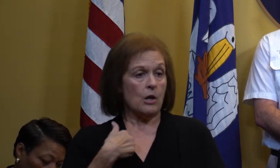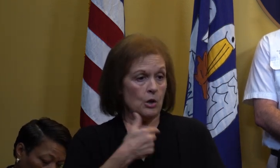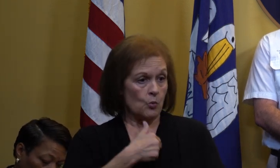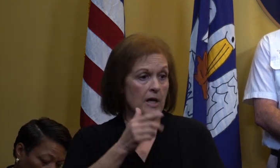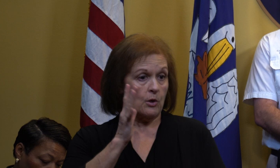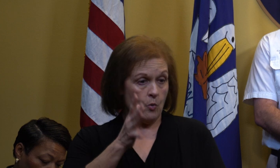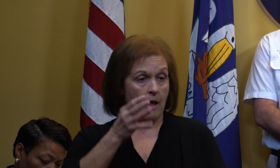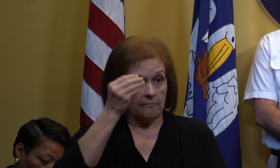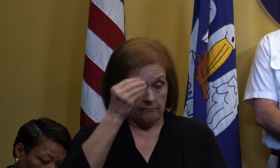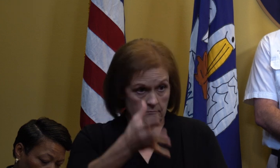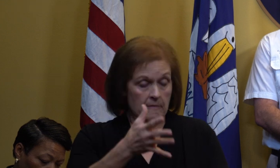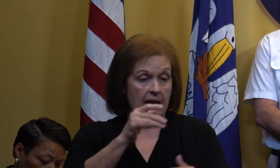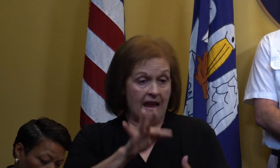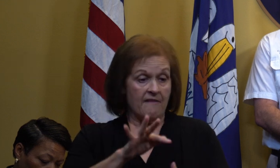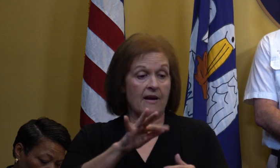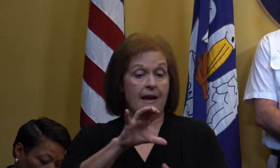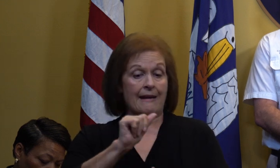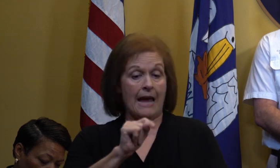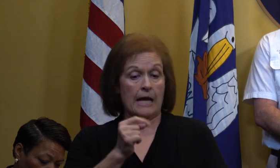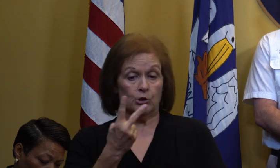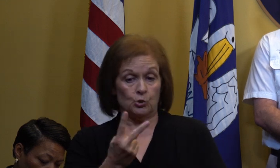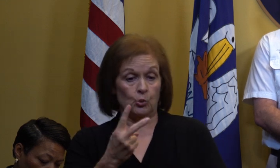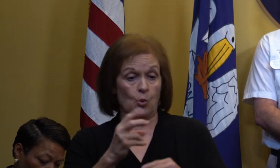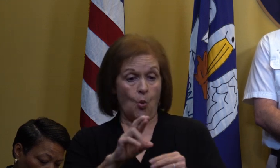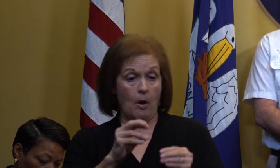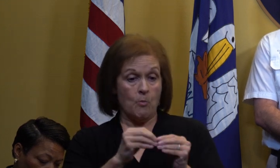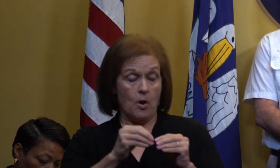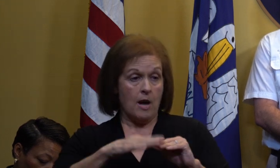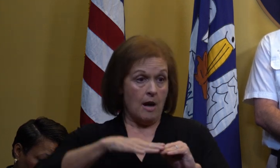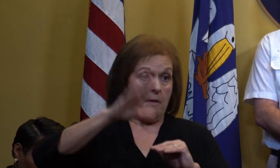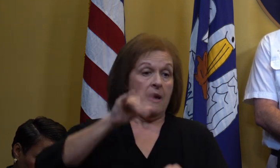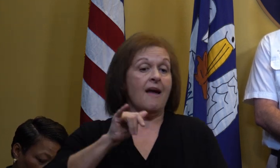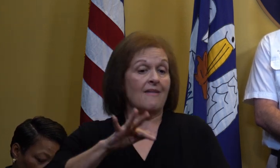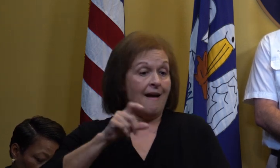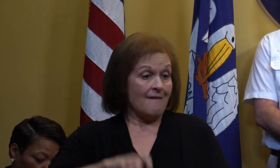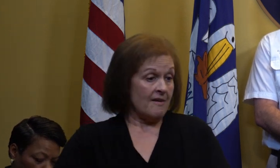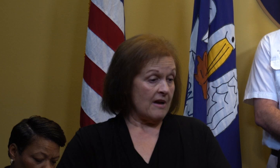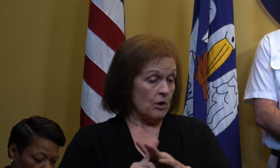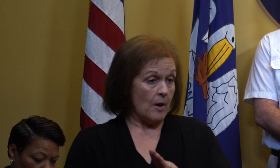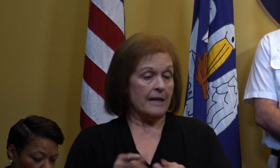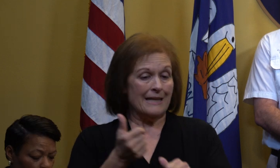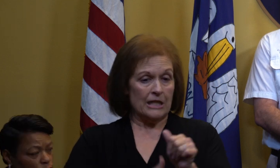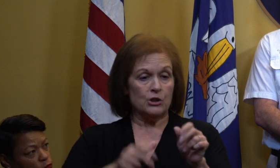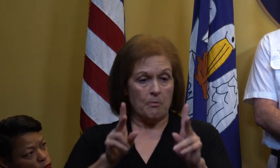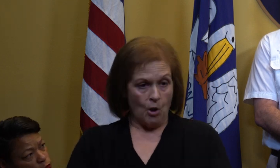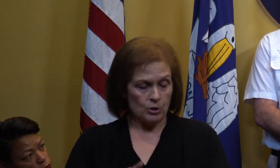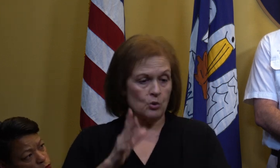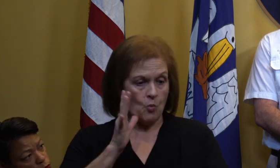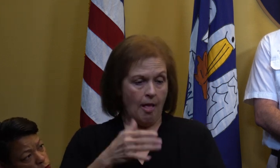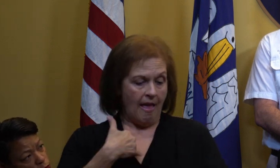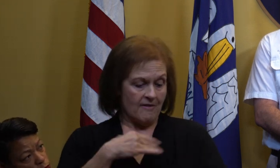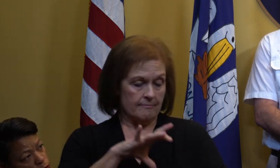of a Category 2 storm or higher. In the event that we are forced to evacuate, residents will each be given armbands